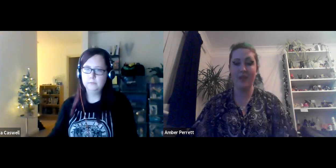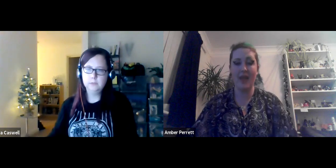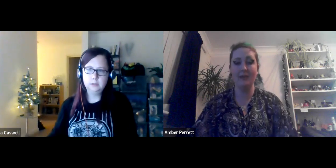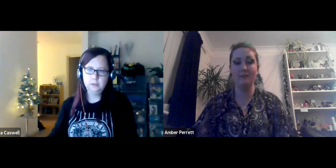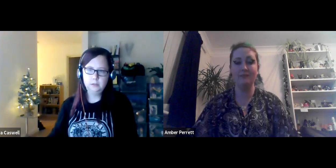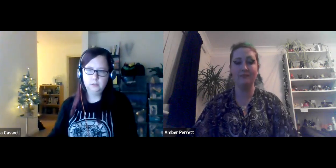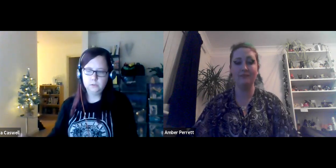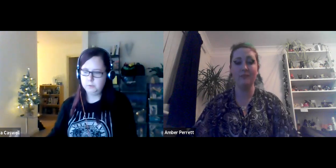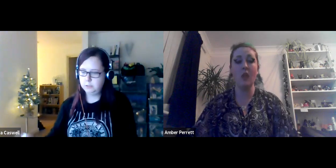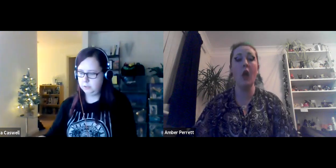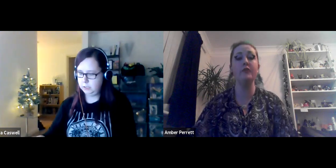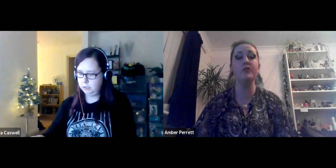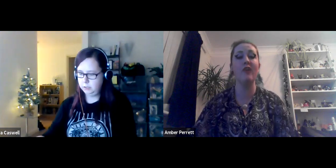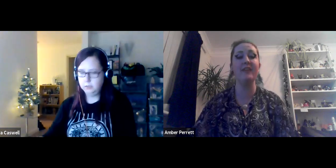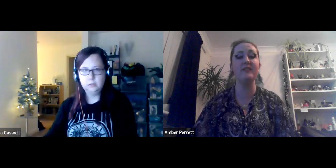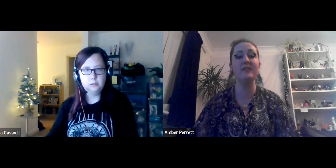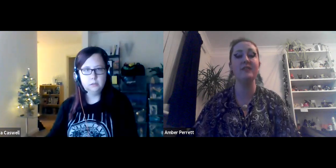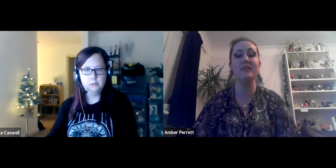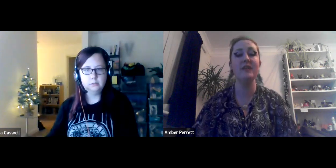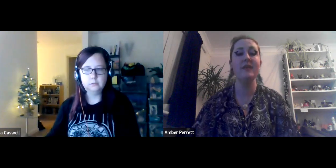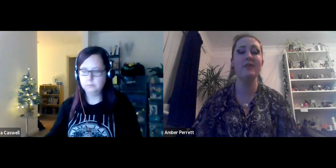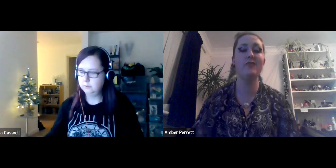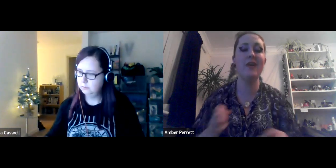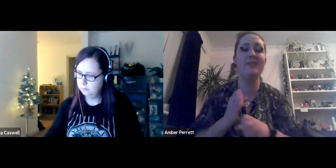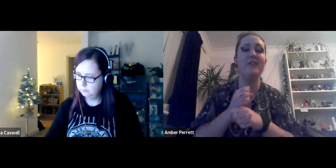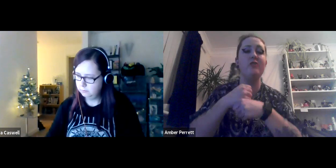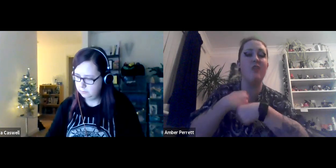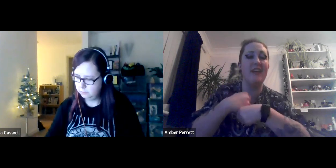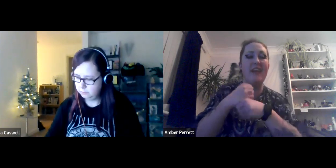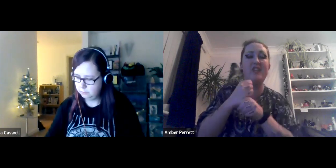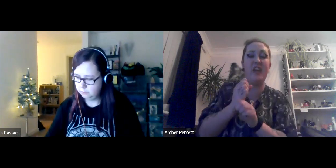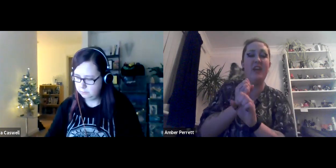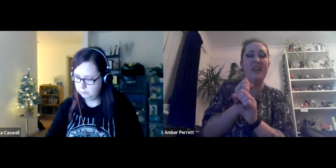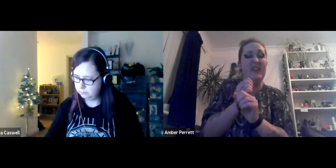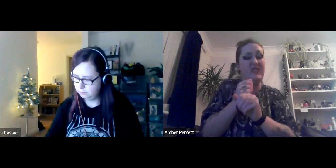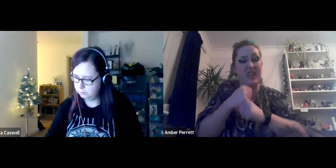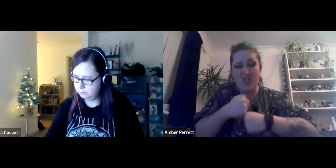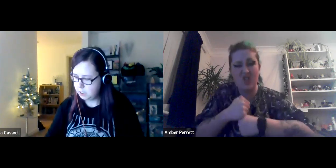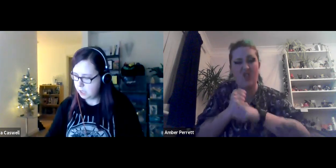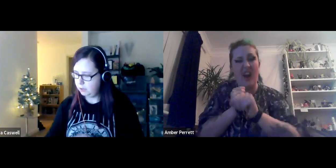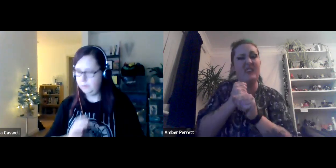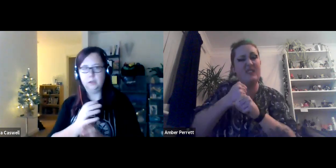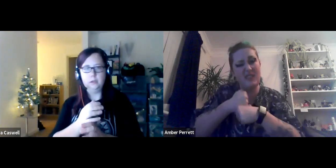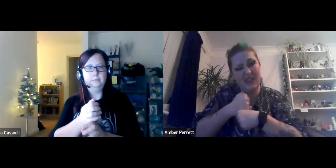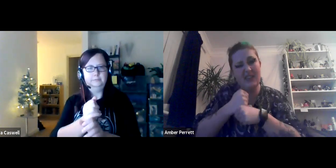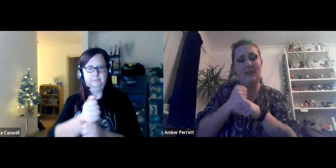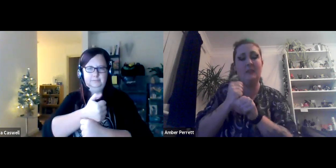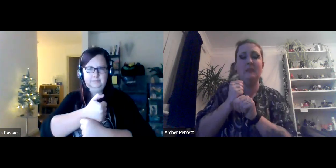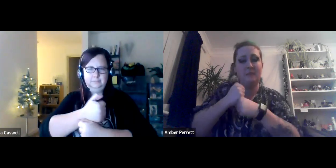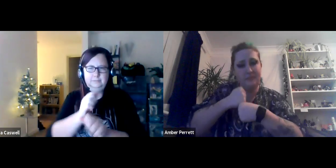Yeah. Should we do stressed? Stressed is you ring your G, so you're stressed. Oh, yeah.